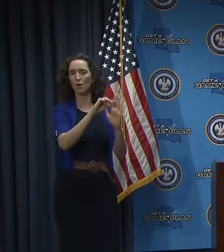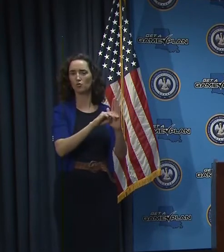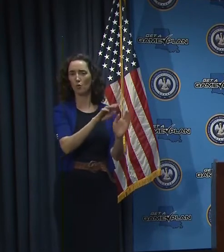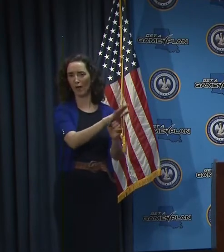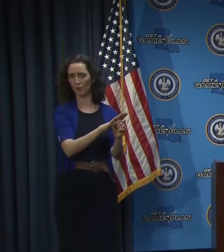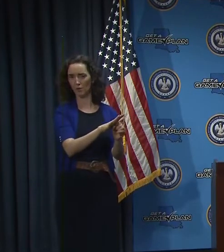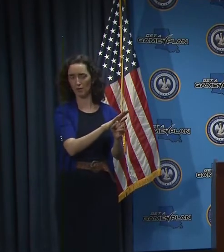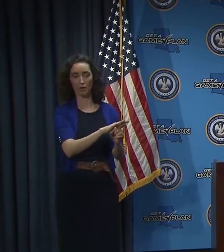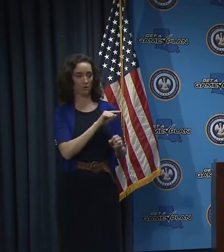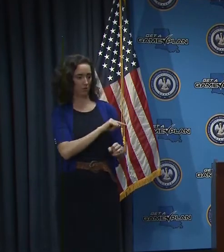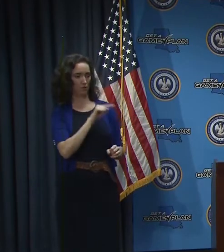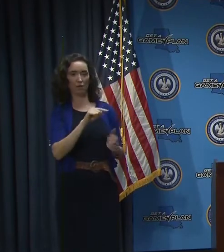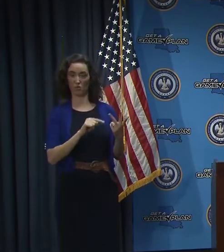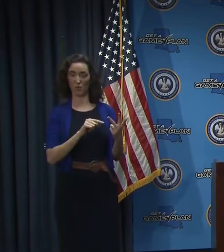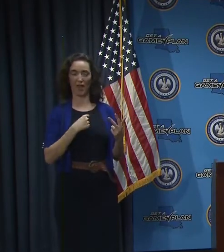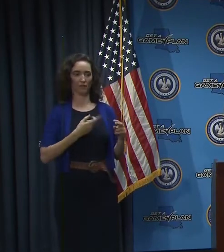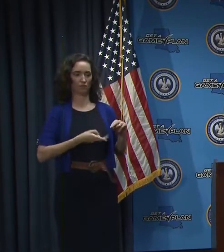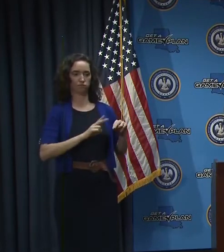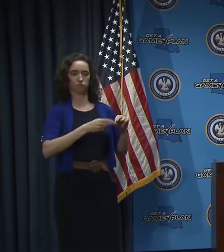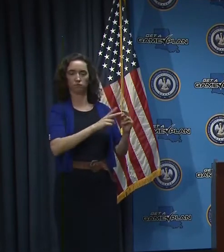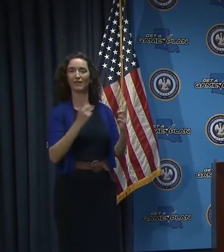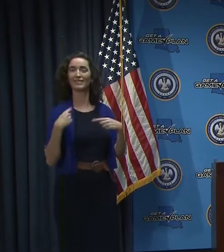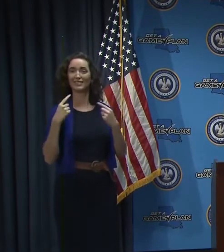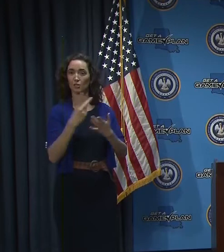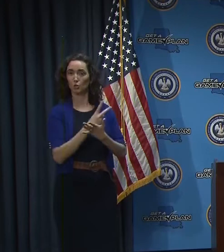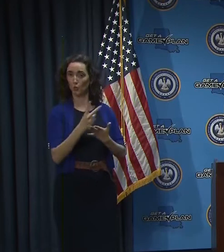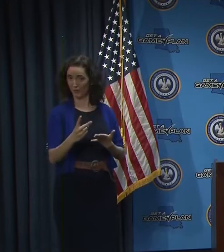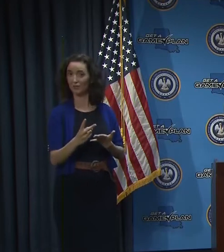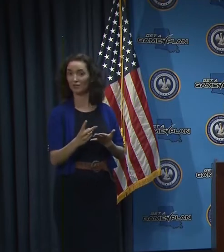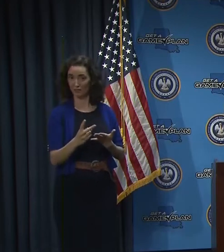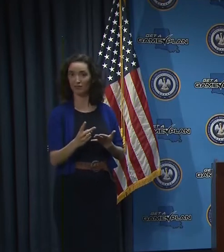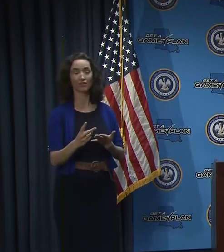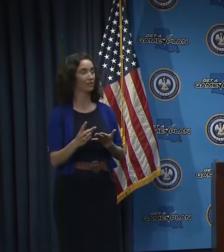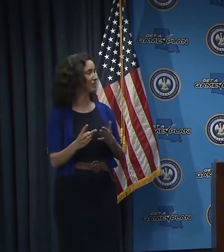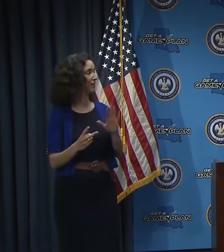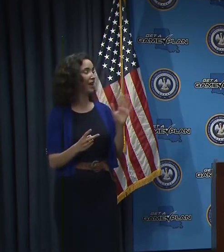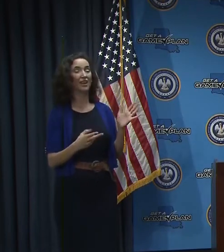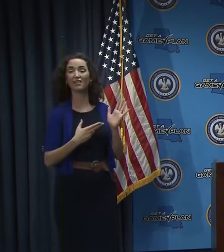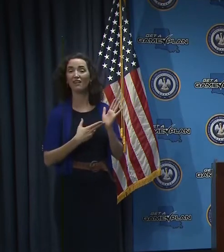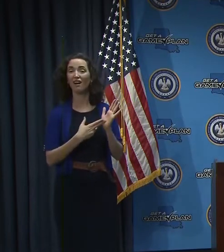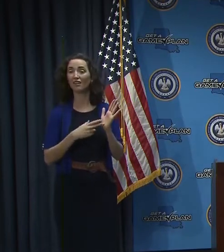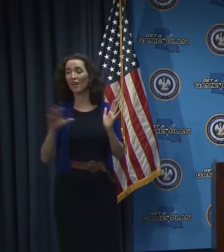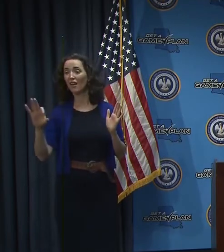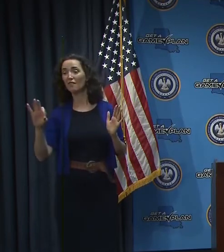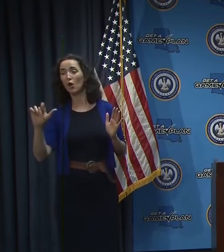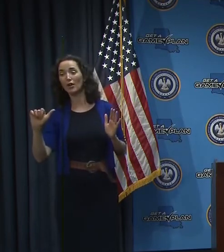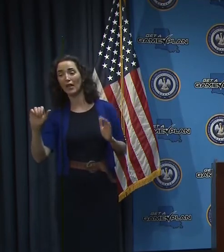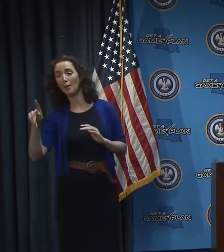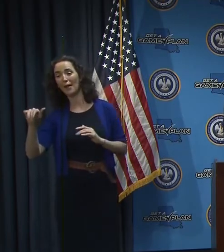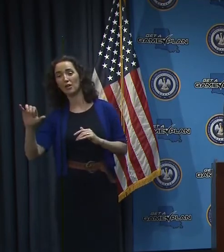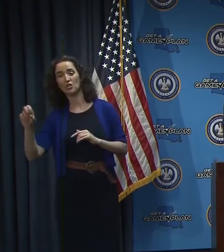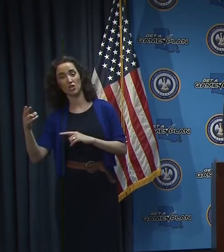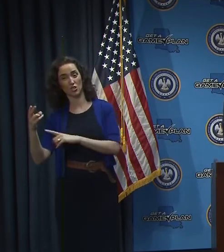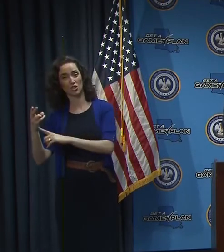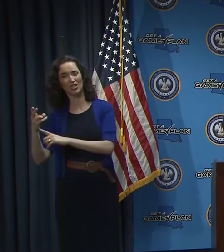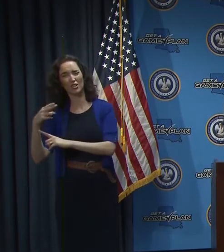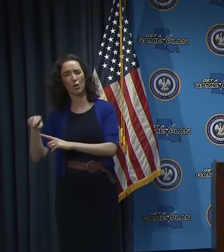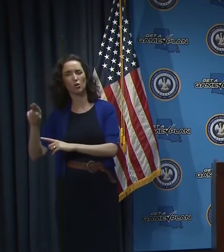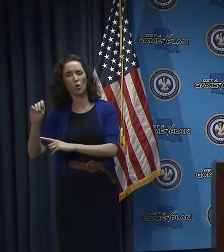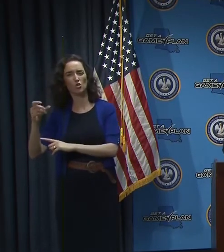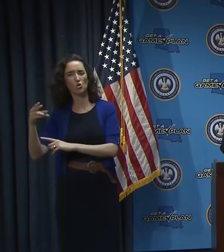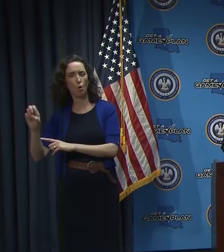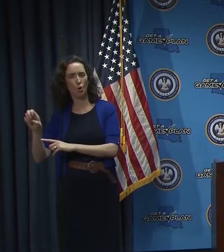in cases. This is over the last 2-week period. And then frankly, in the Florida parishes and the area of the North Shore